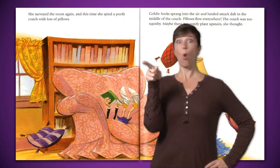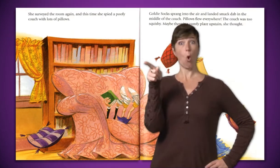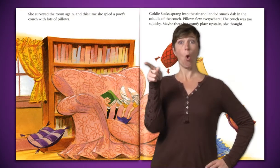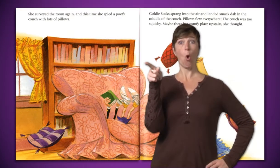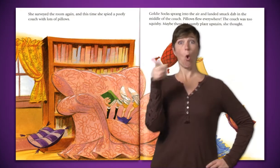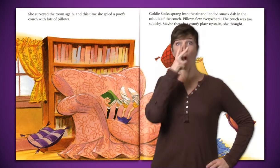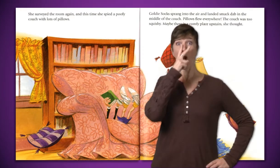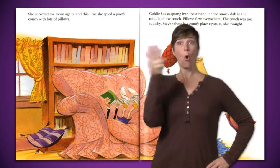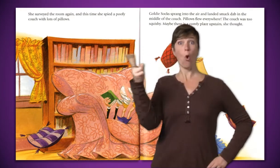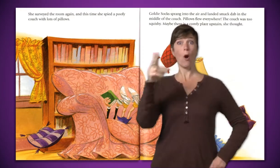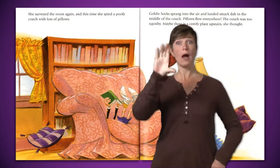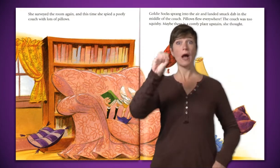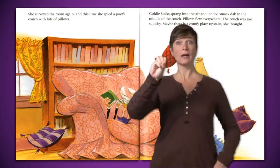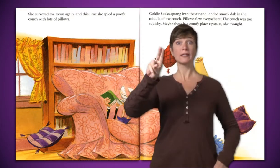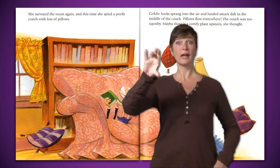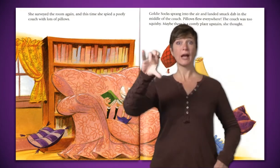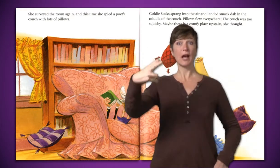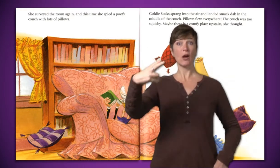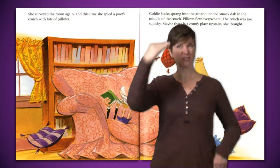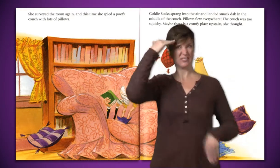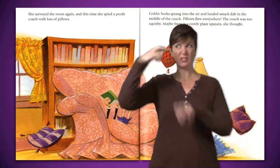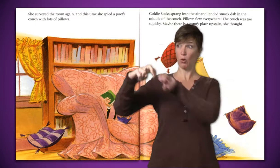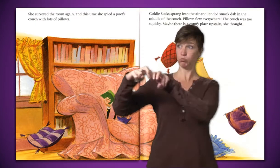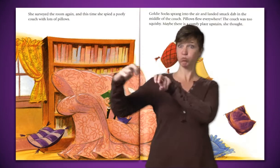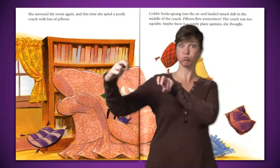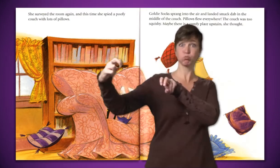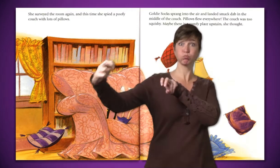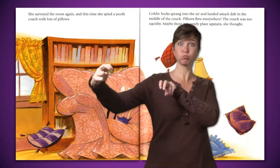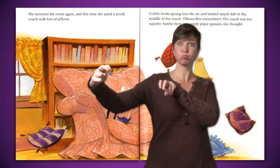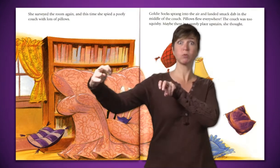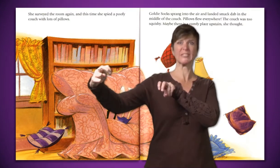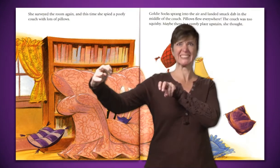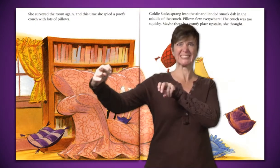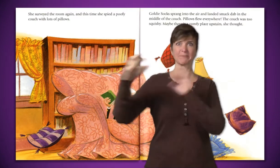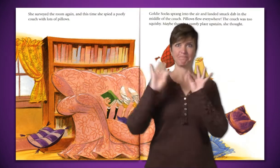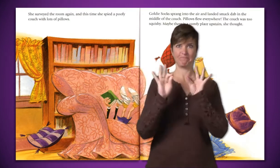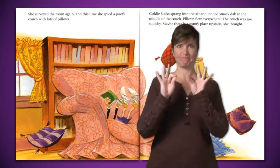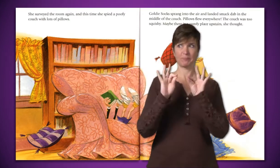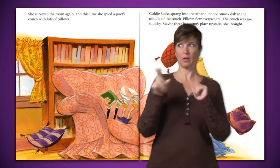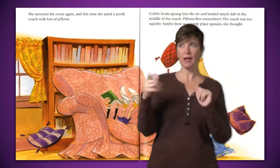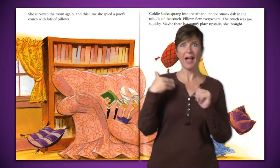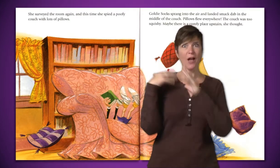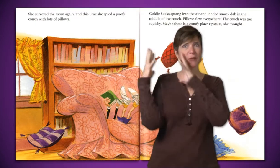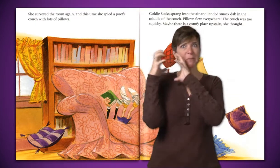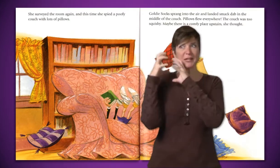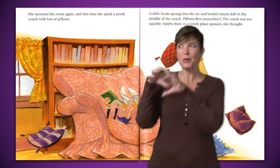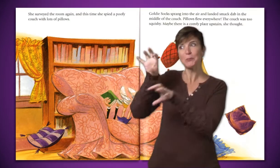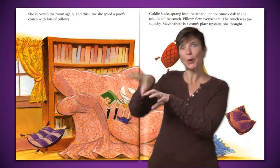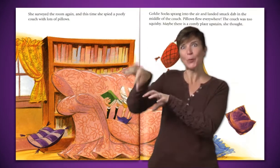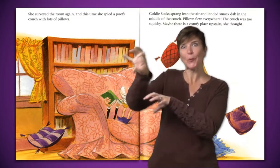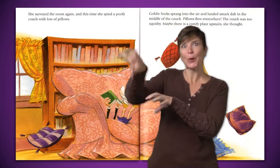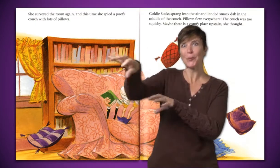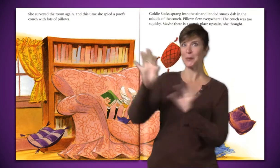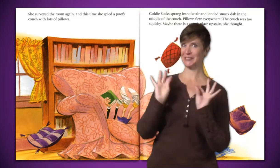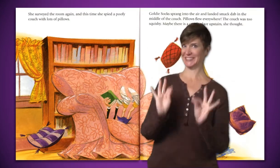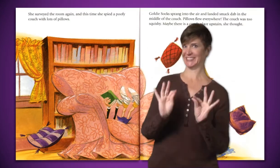She surveyed the room again, and this time she spied a poofy couch